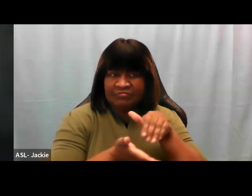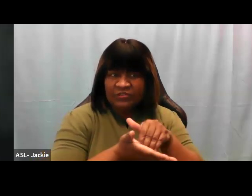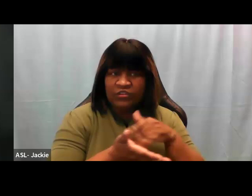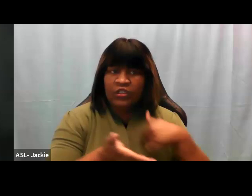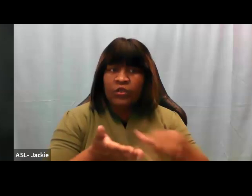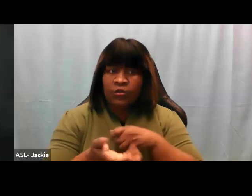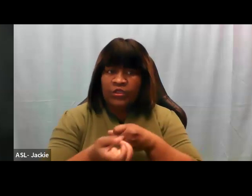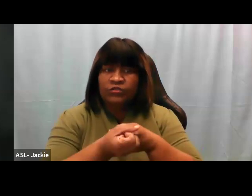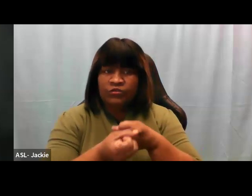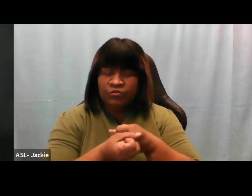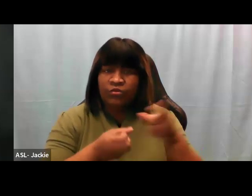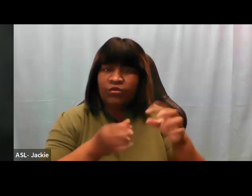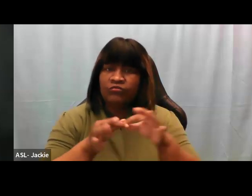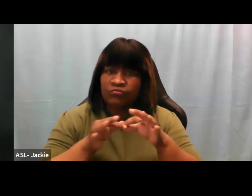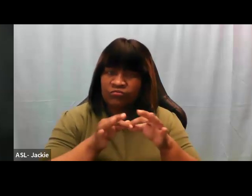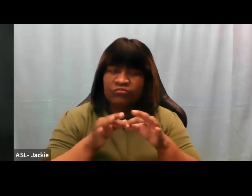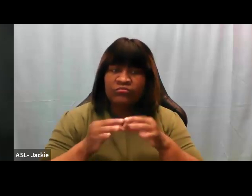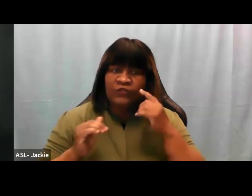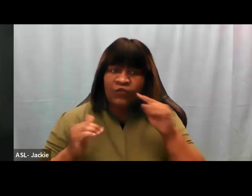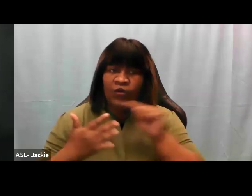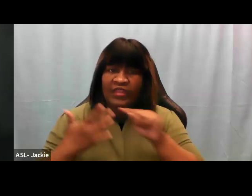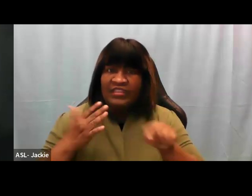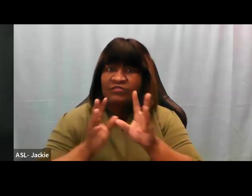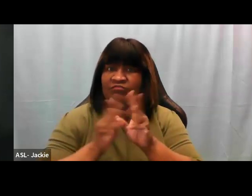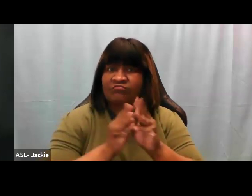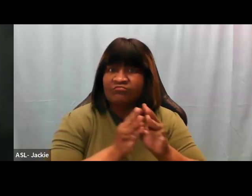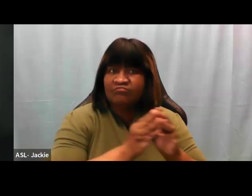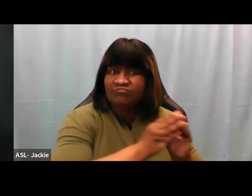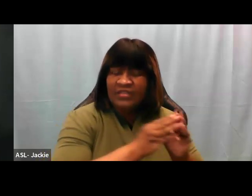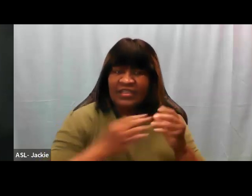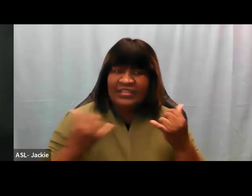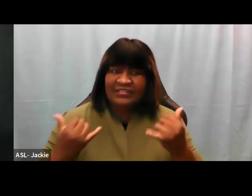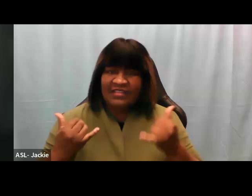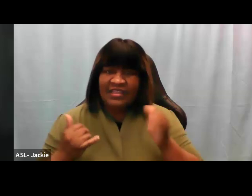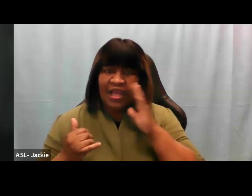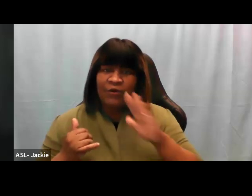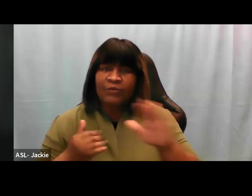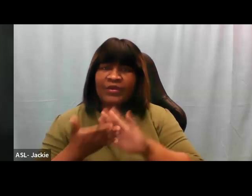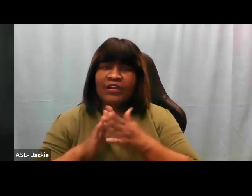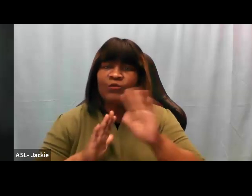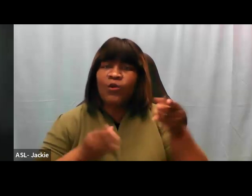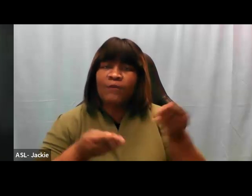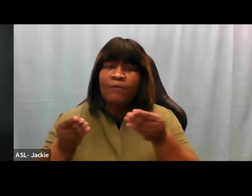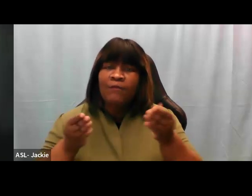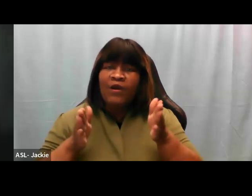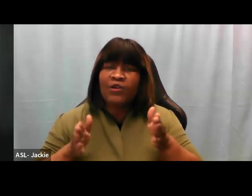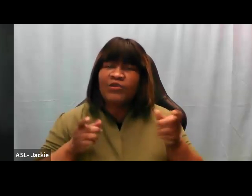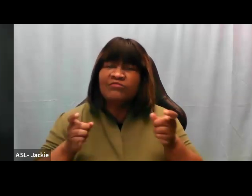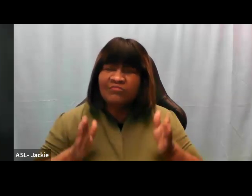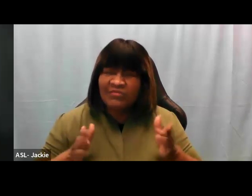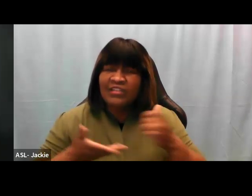support the coordination of these webinars. And today I will be your moderator and